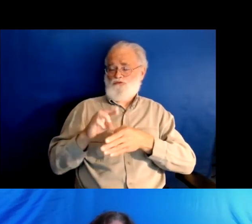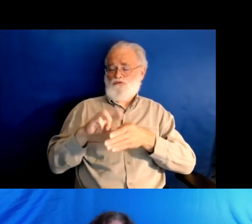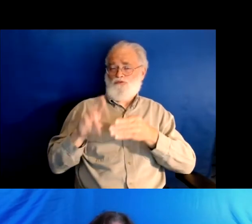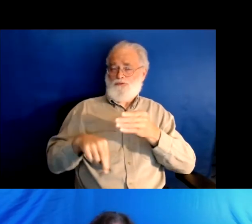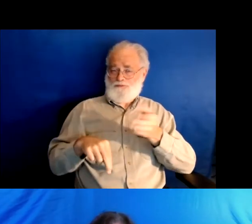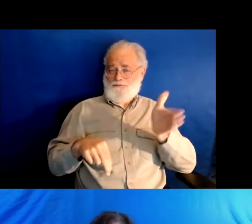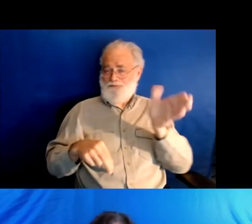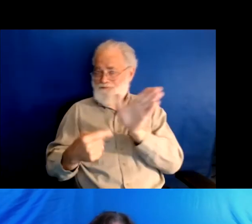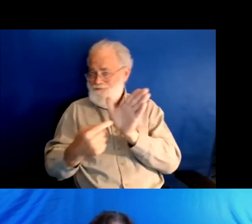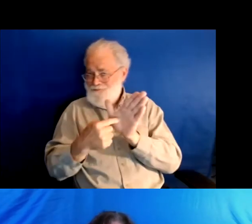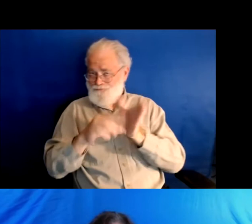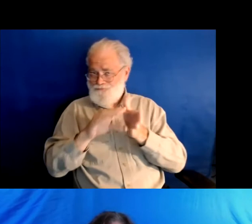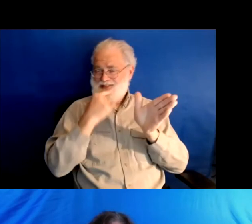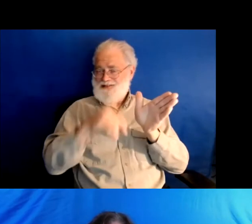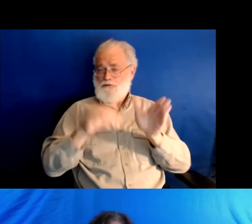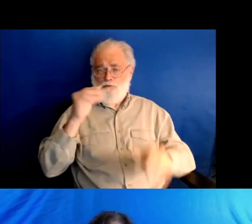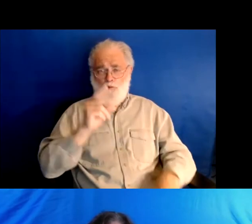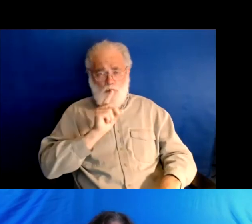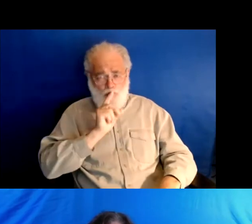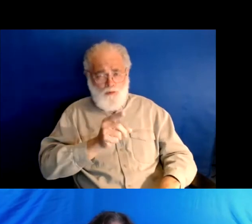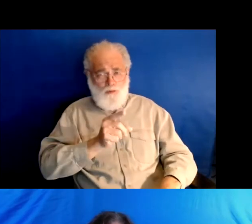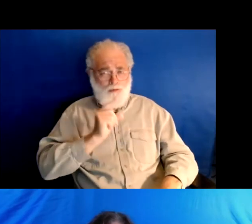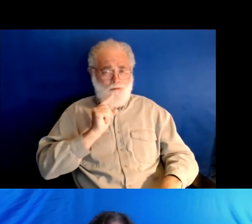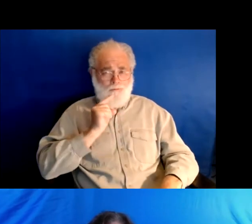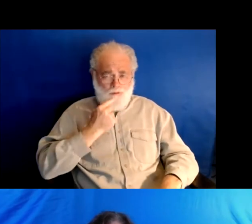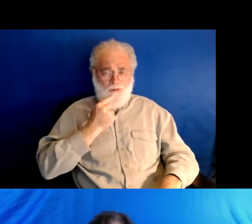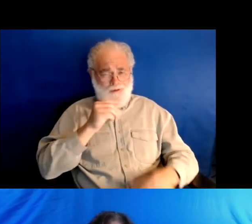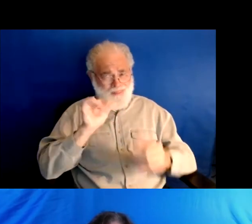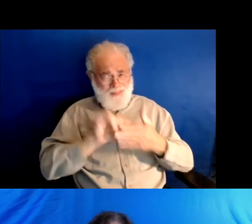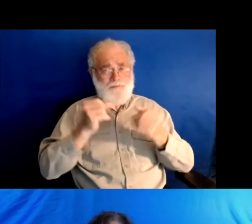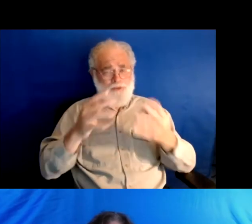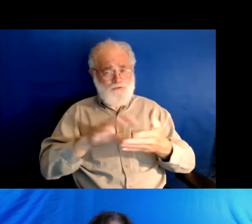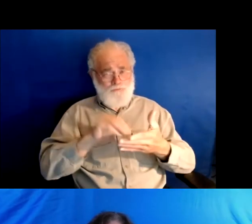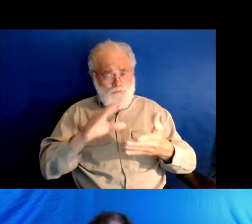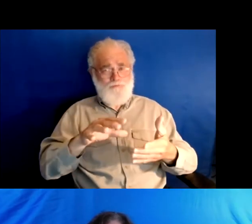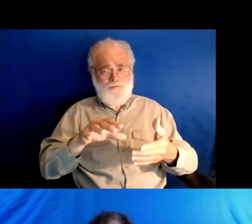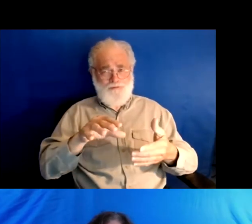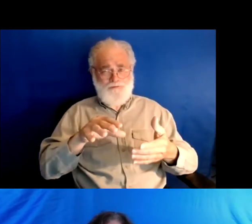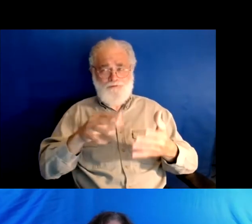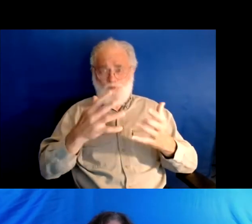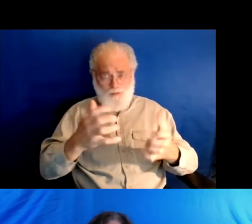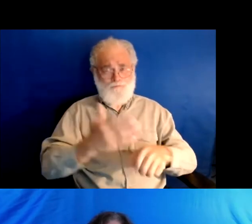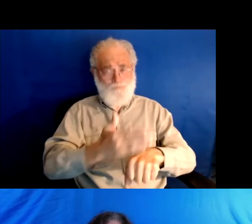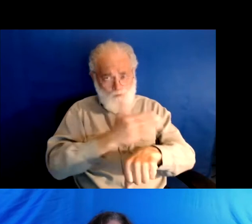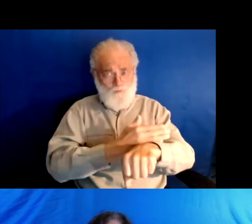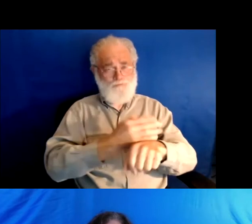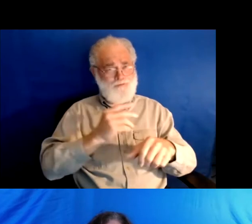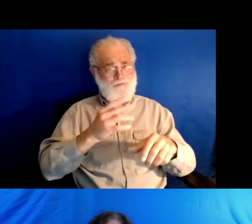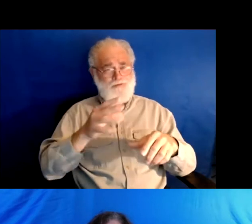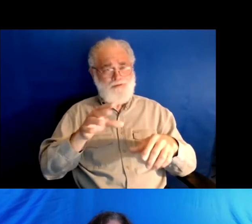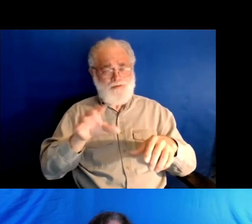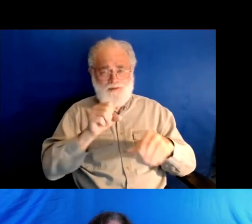We had classes that we shared the results, and they were like, oh, really? Seriously? That's a lot of